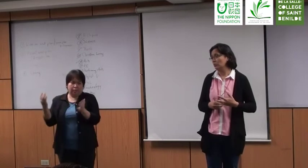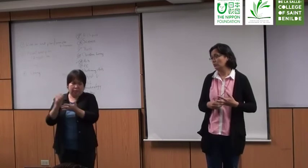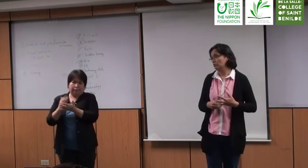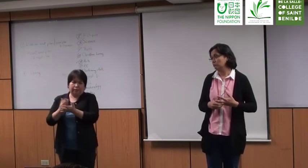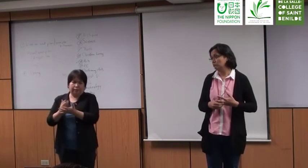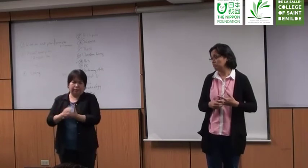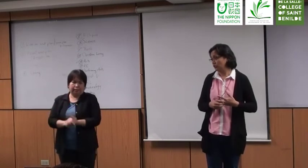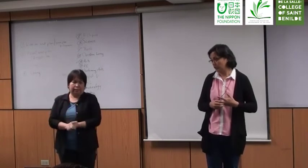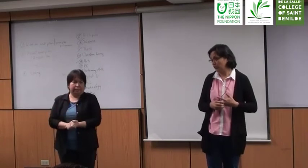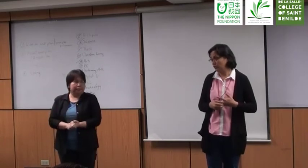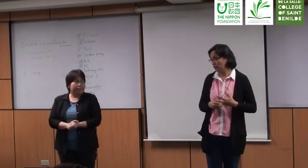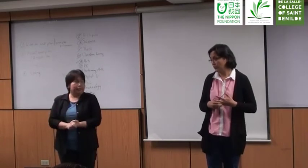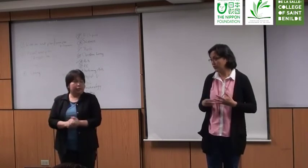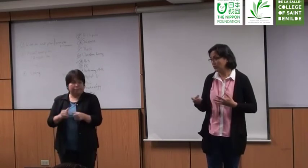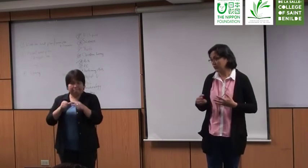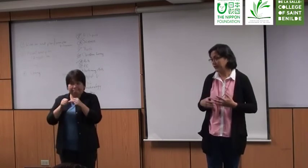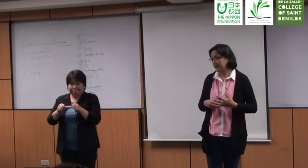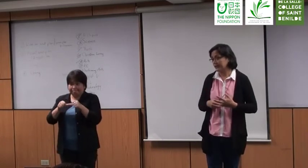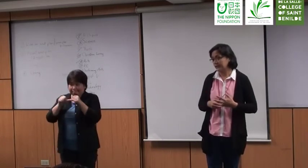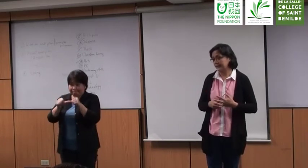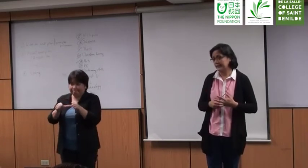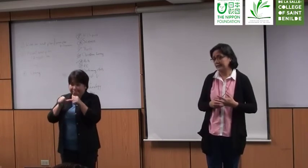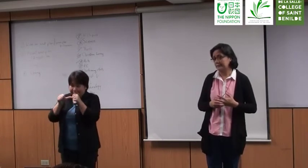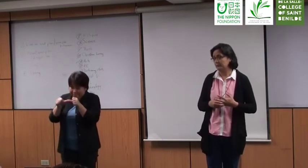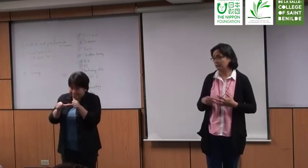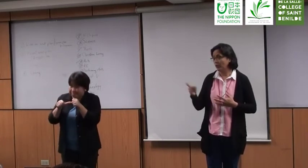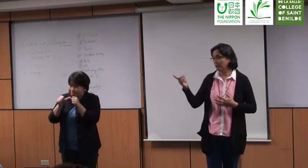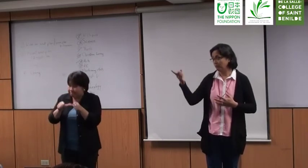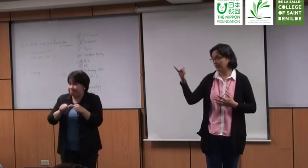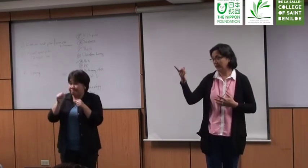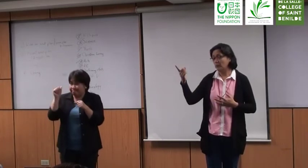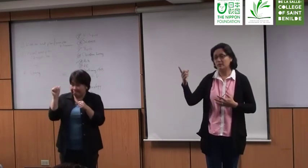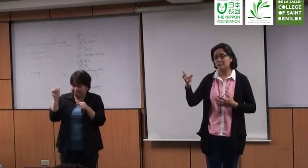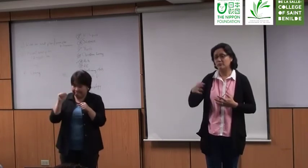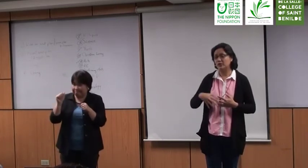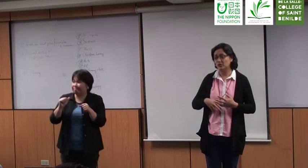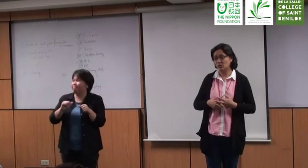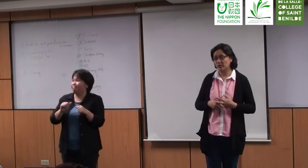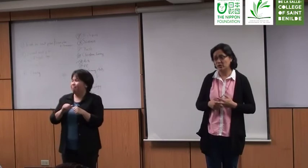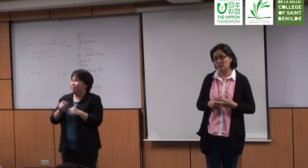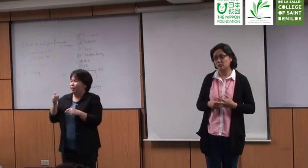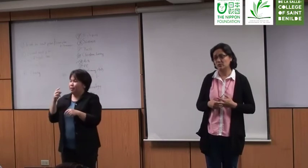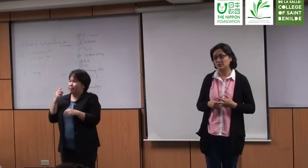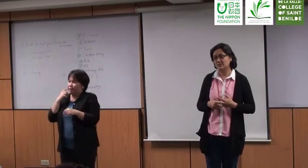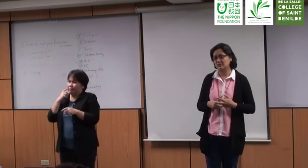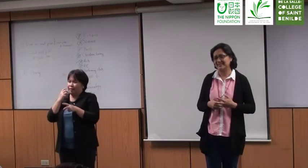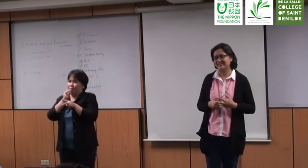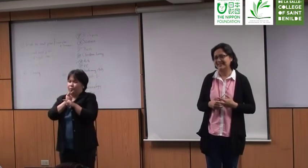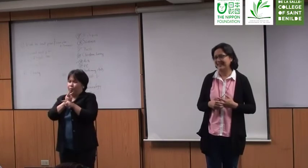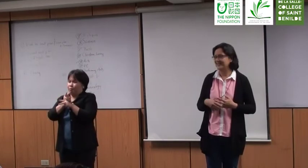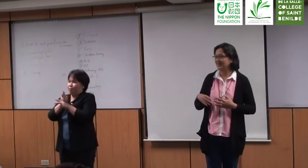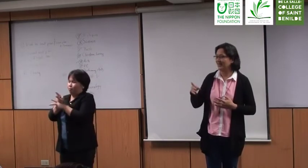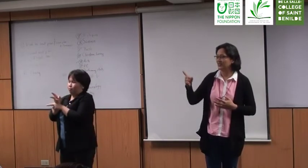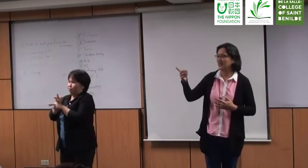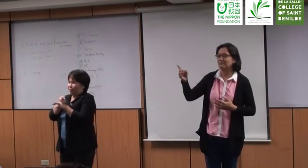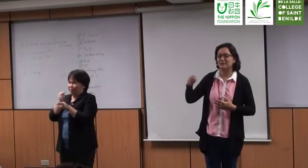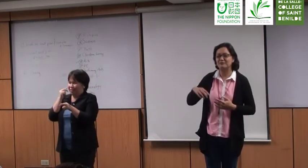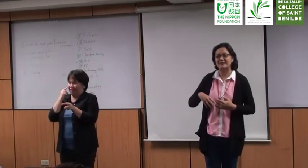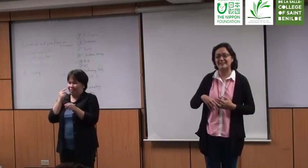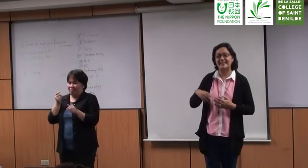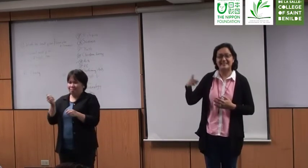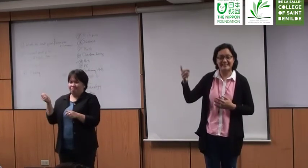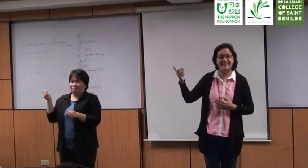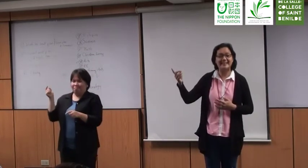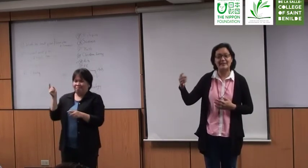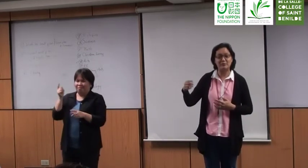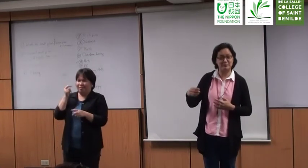So continue doing the work. May will be monitoring you on top of